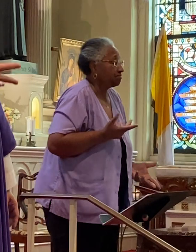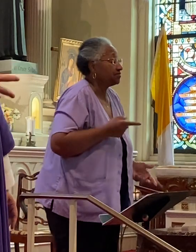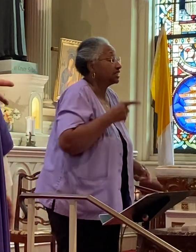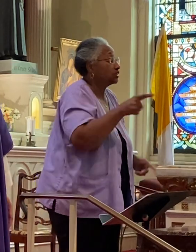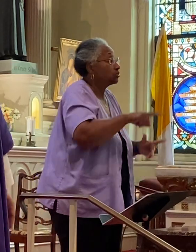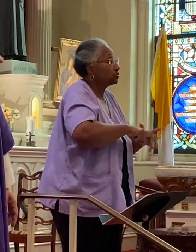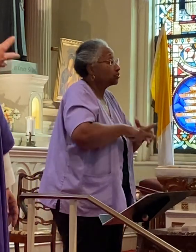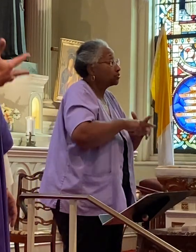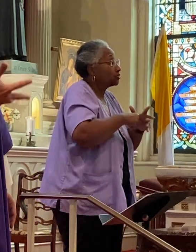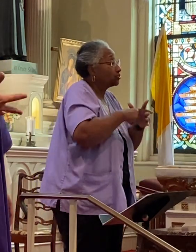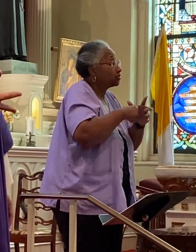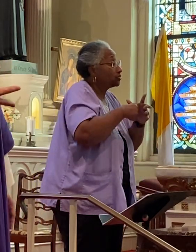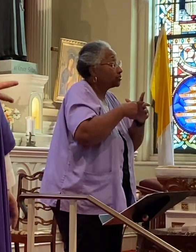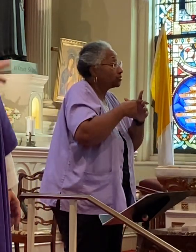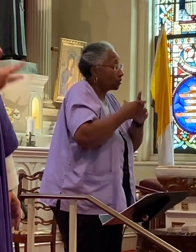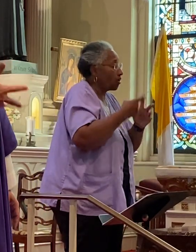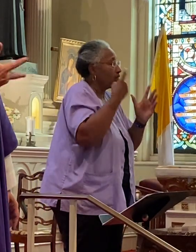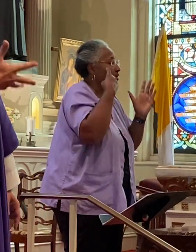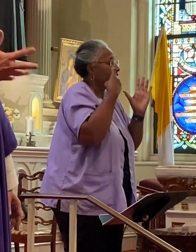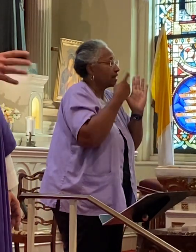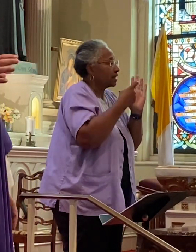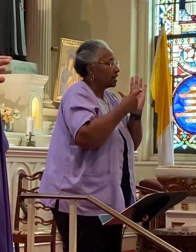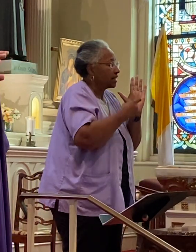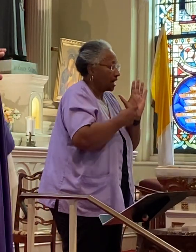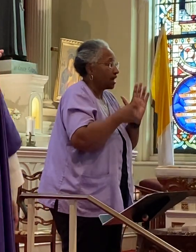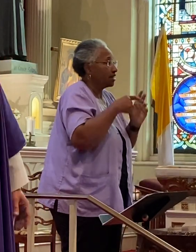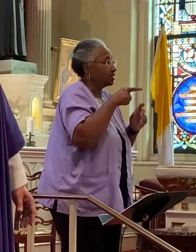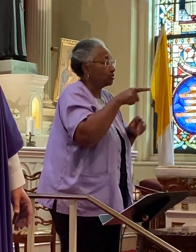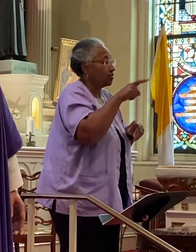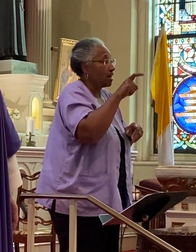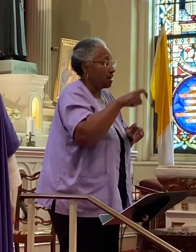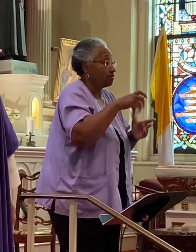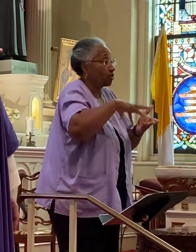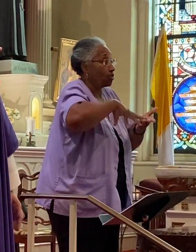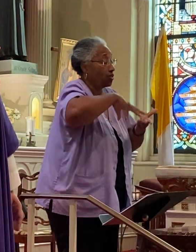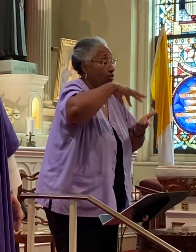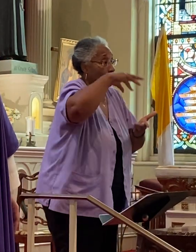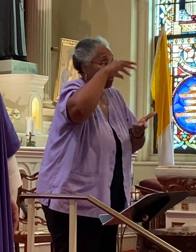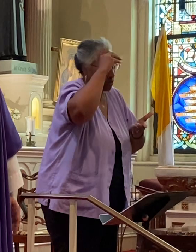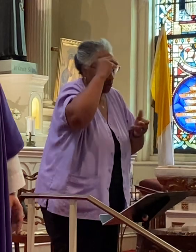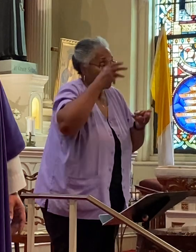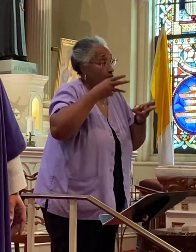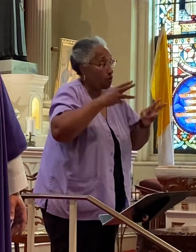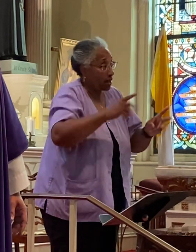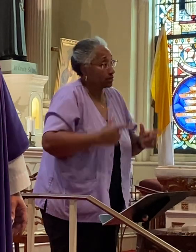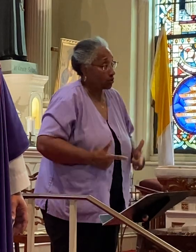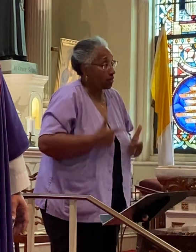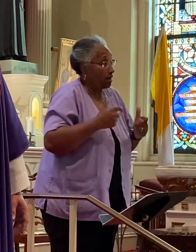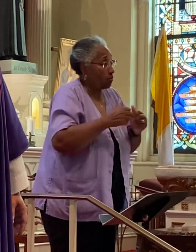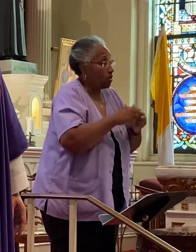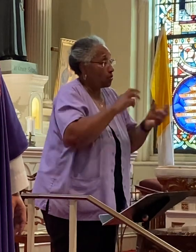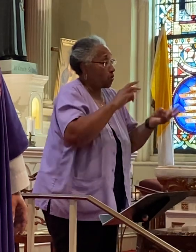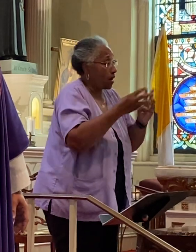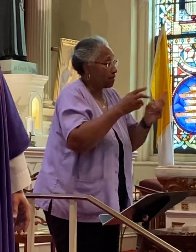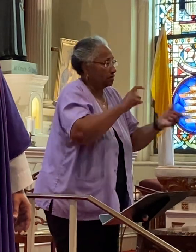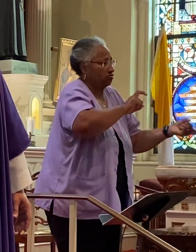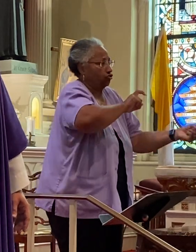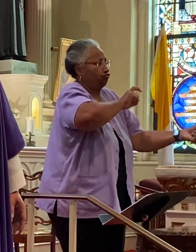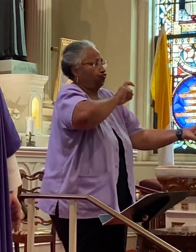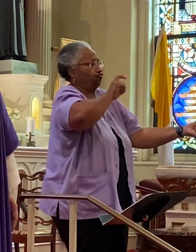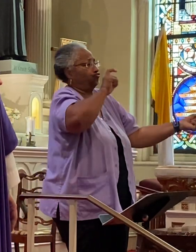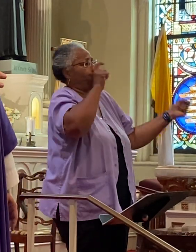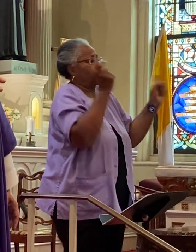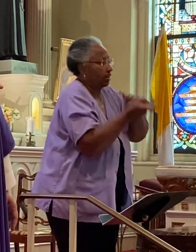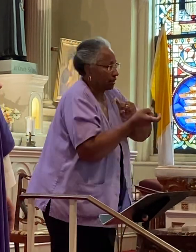to realize you have to withstand and learn how to live in extreme weather.